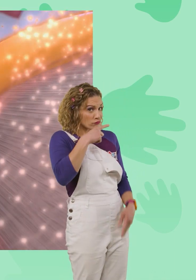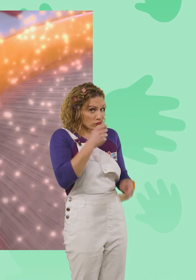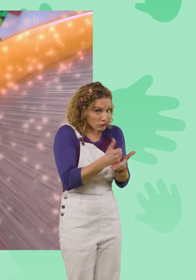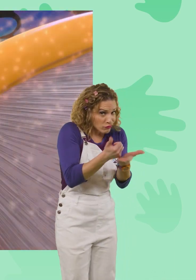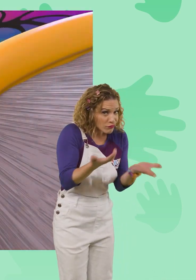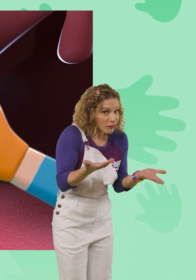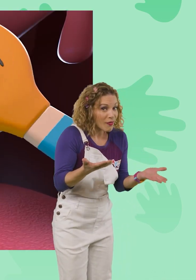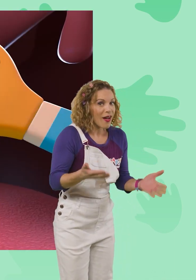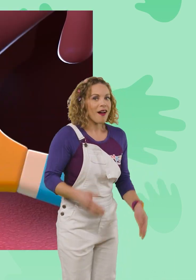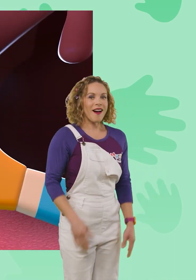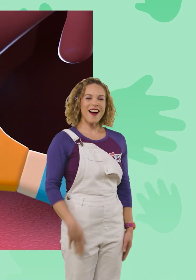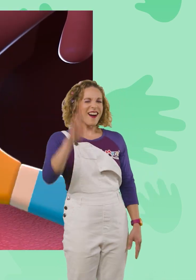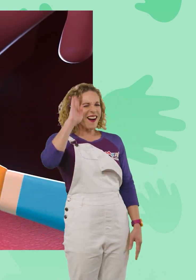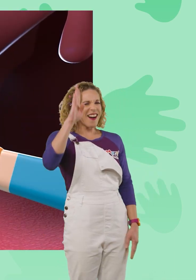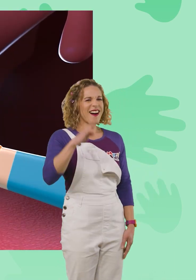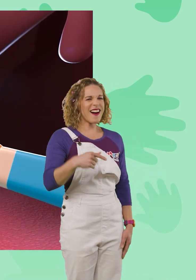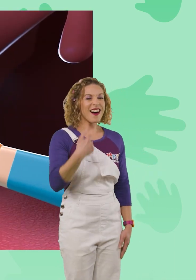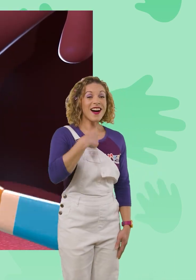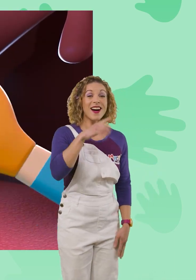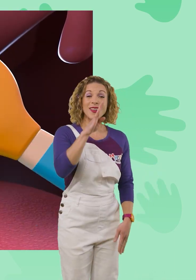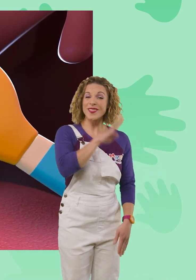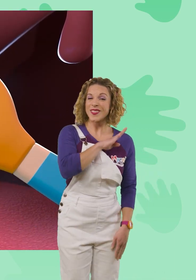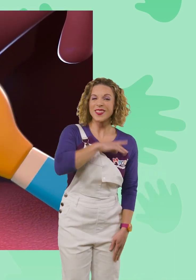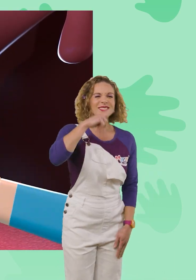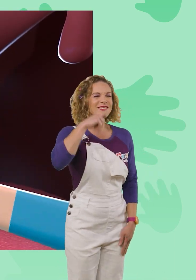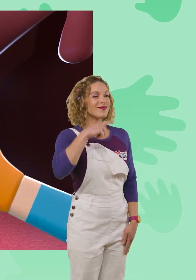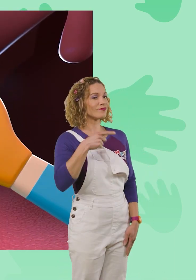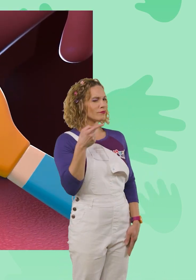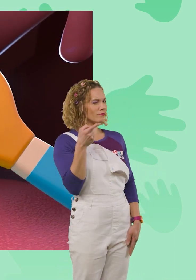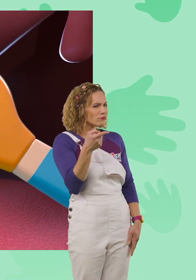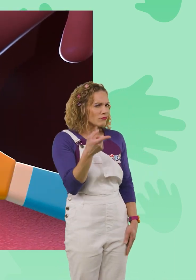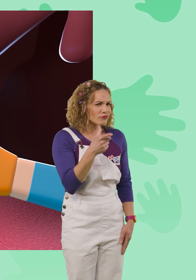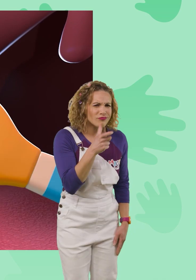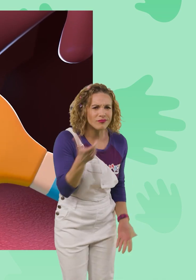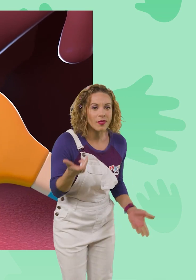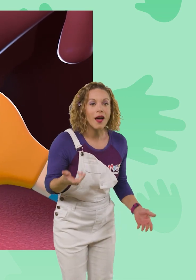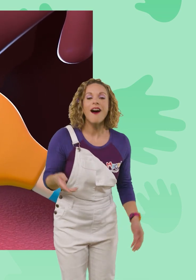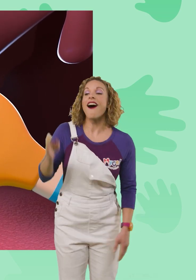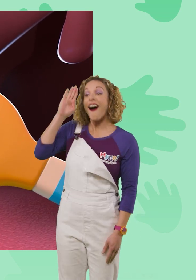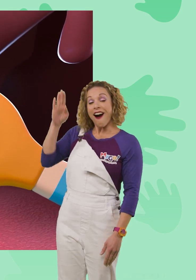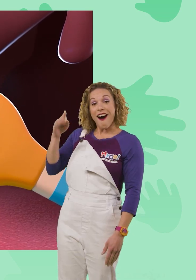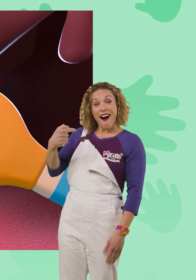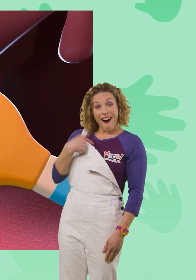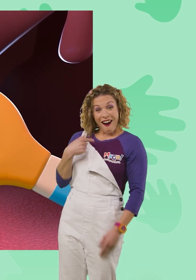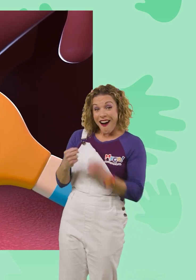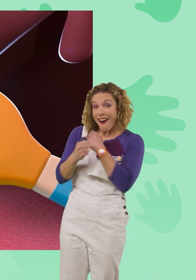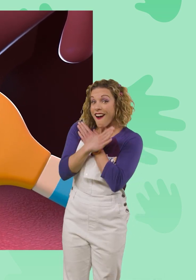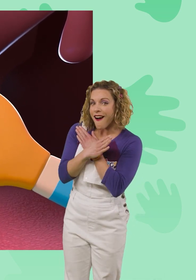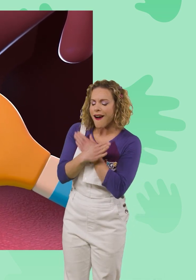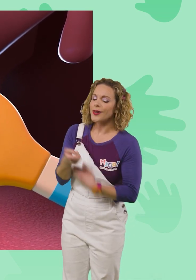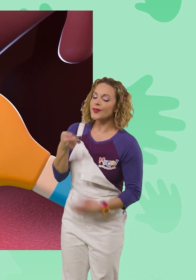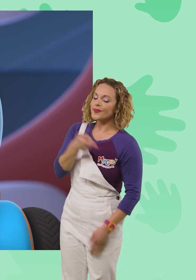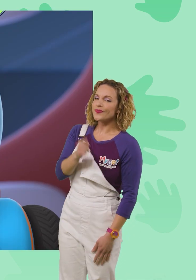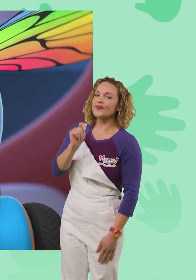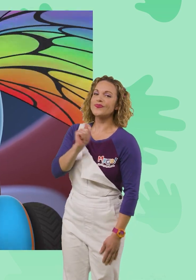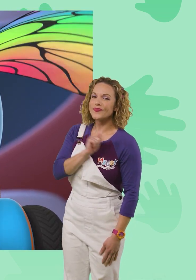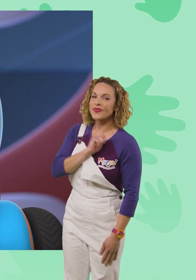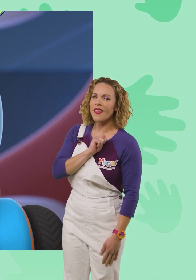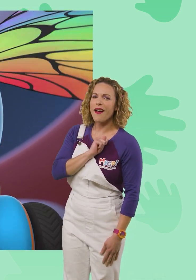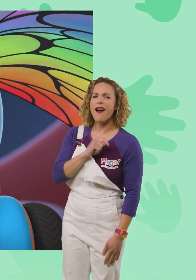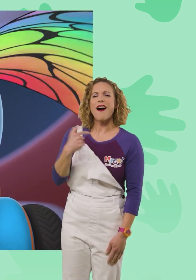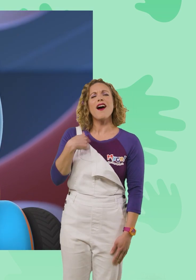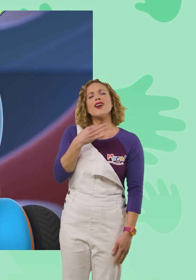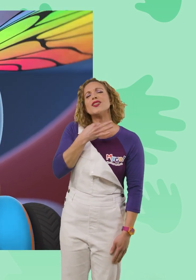brush help? Hi, I'm Bill Brushy. And you are? Hey, it's me, Blippi, and this